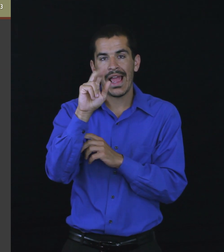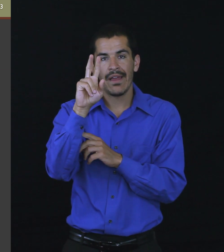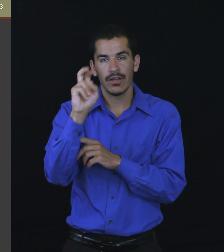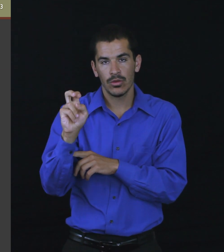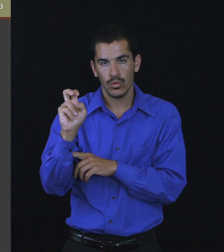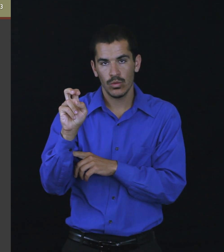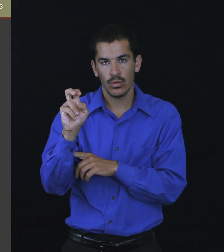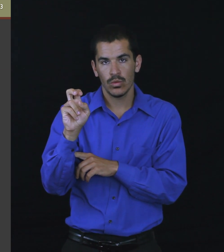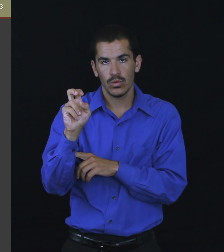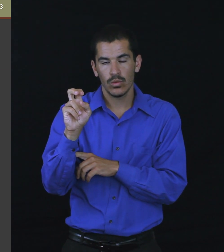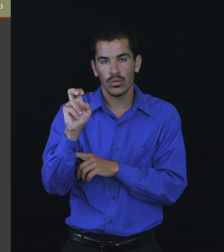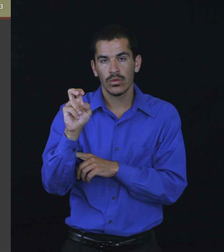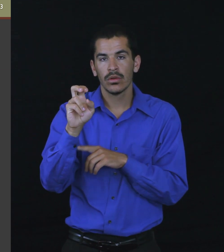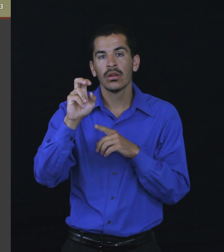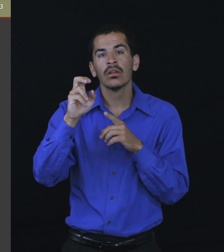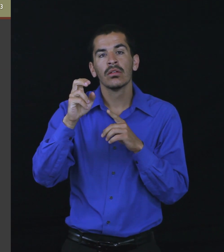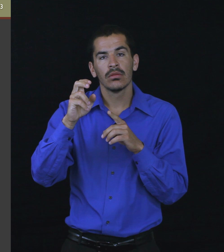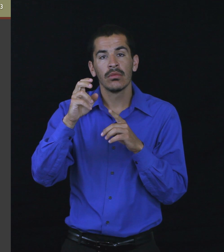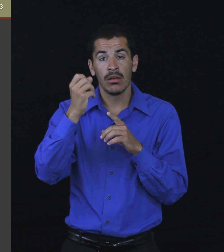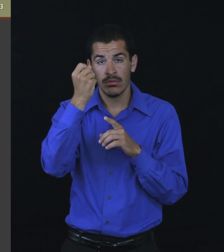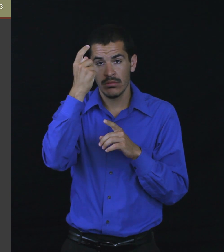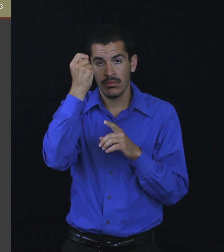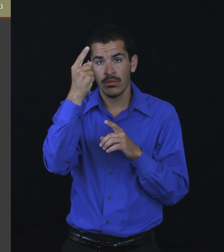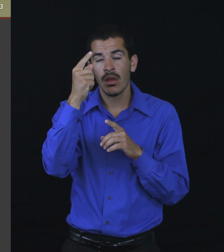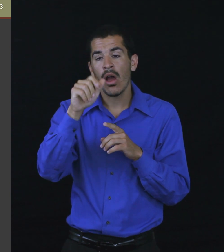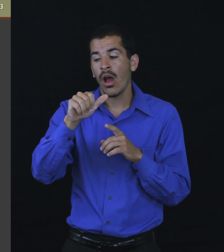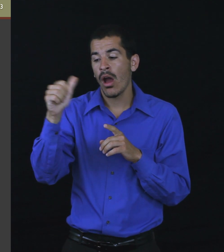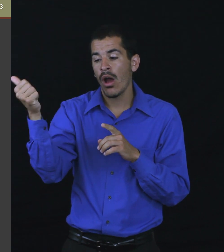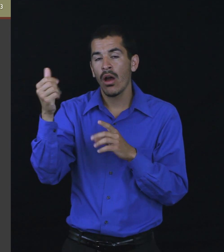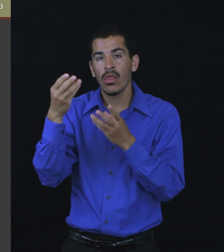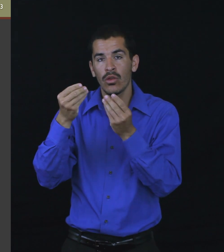Additional vacant land might also be available.